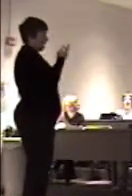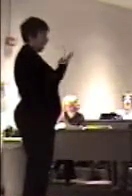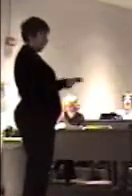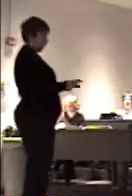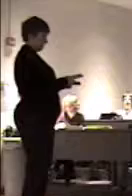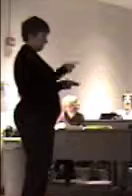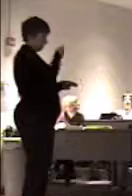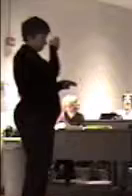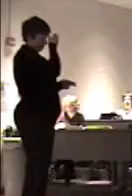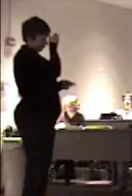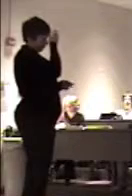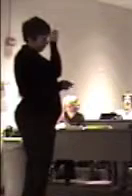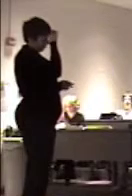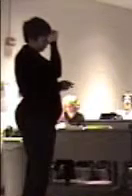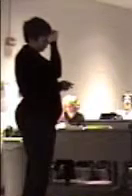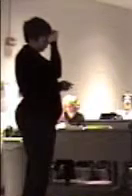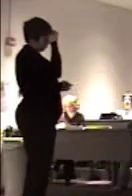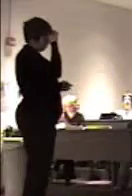What ended up happening was this.